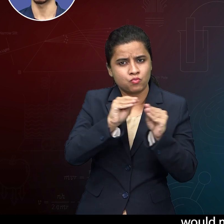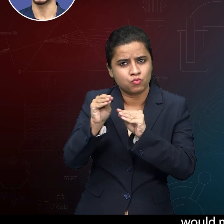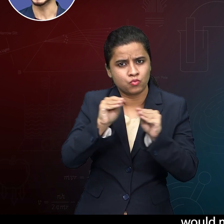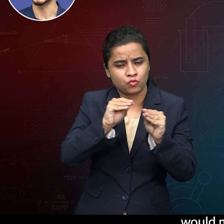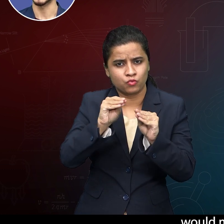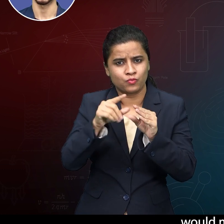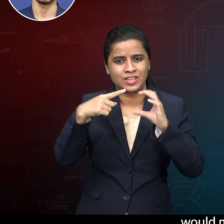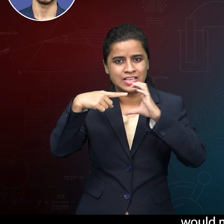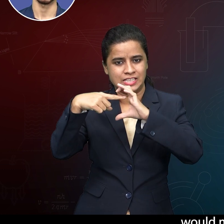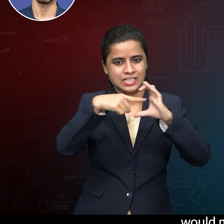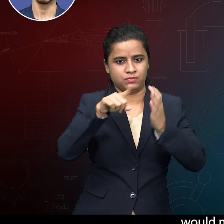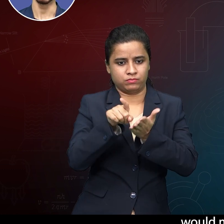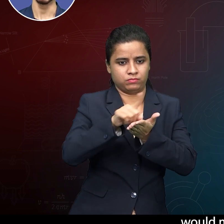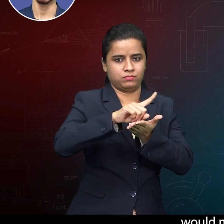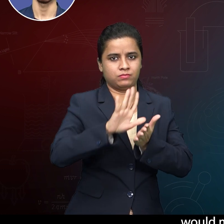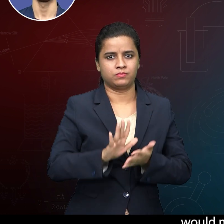towards the east.